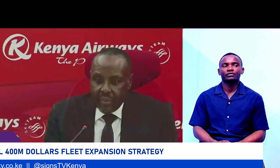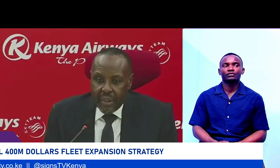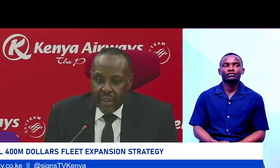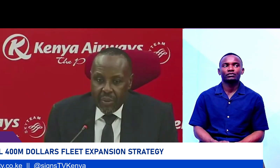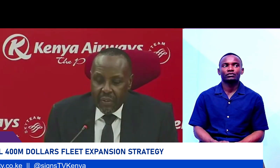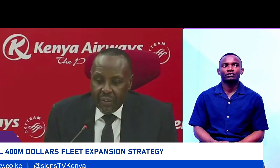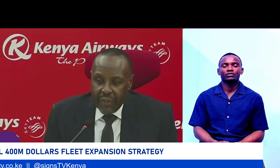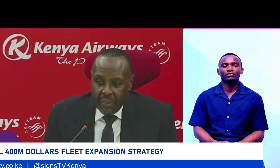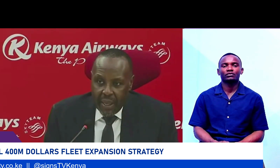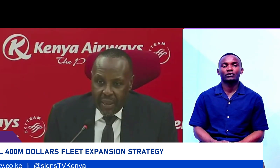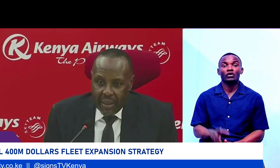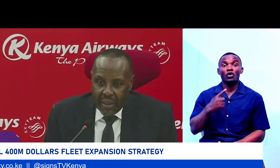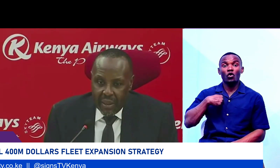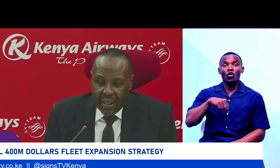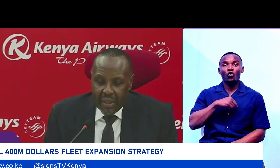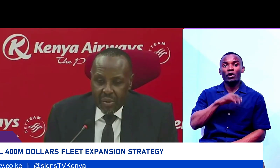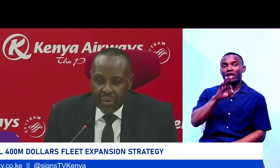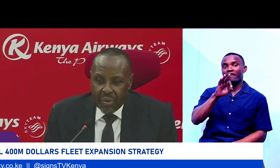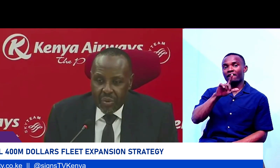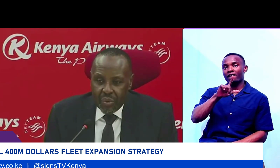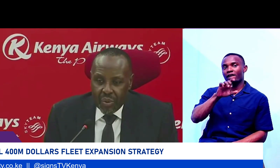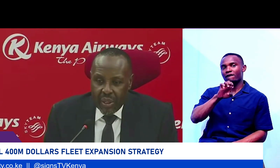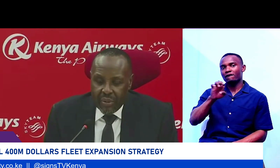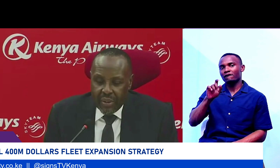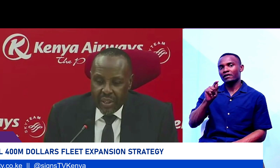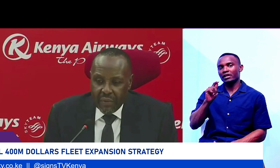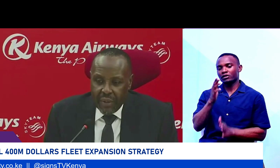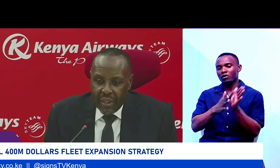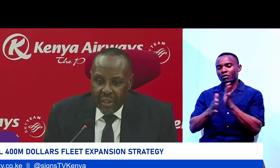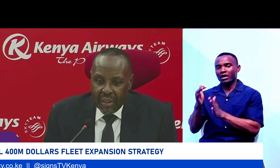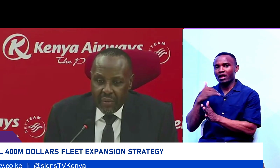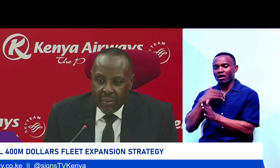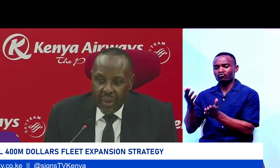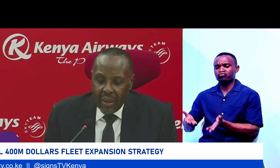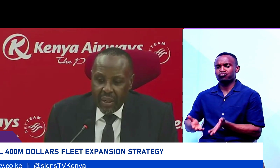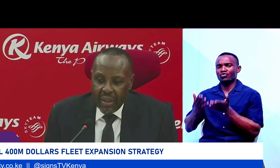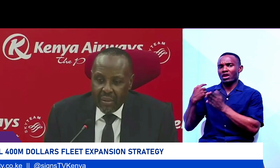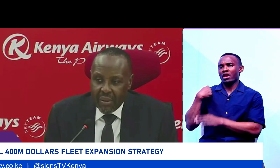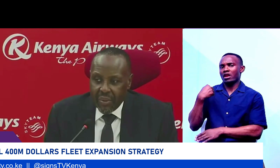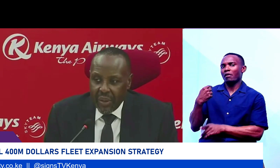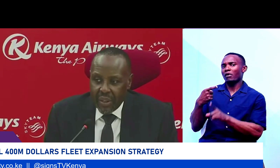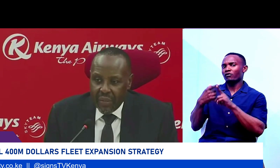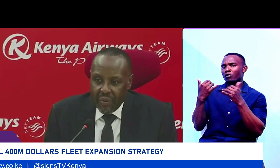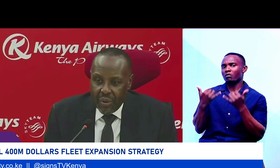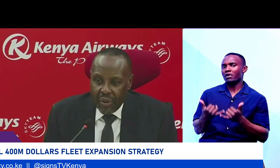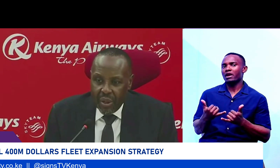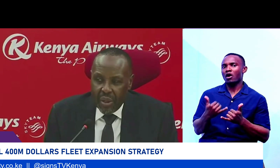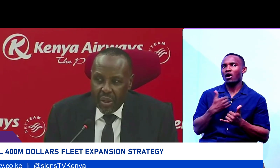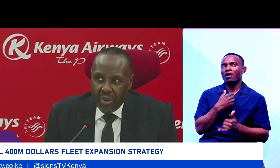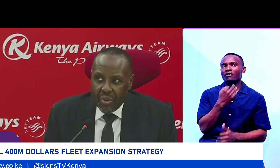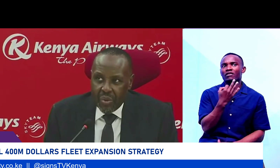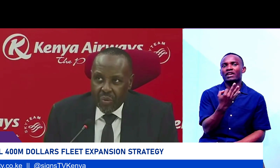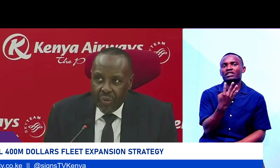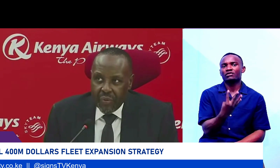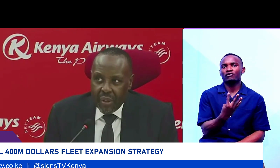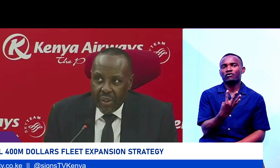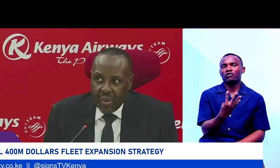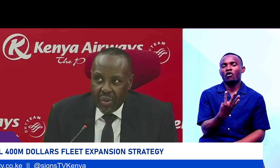We have a fleet plan that talks to increasing the fleet from currently what we have 34 to